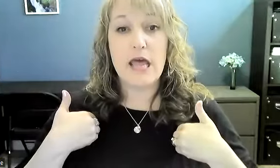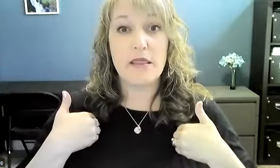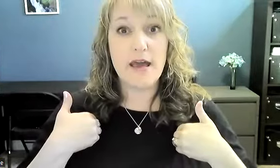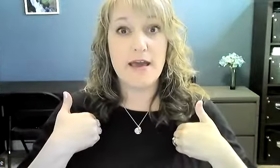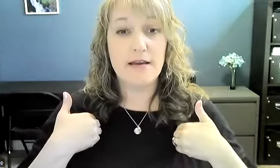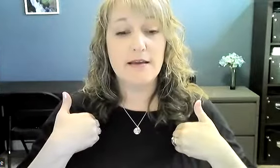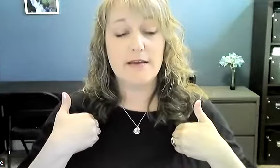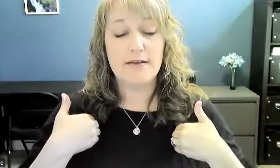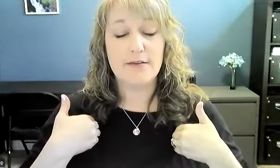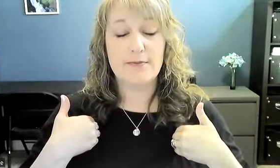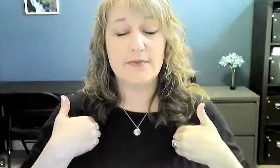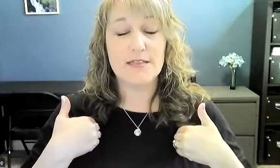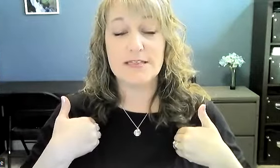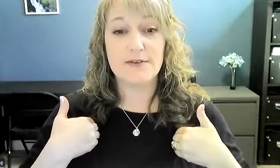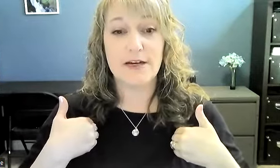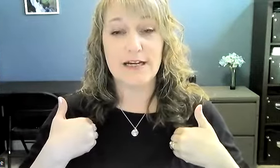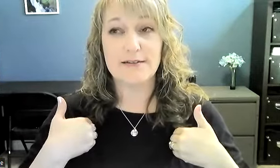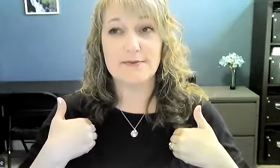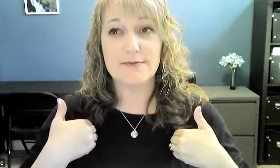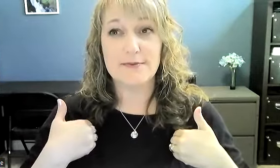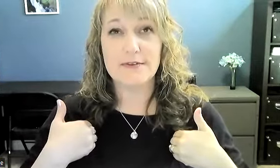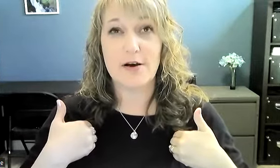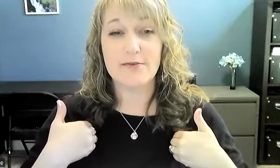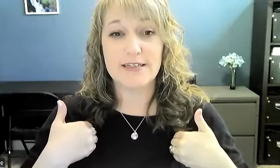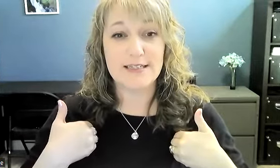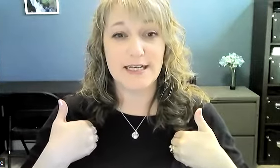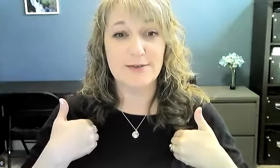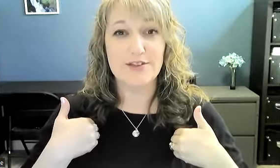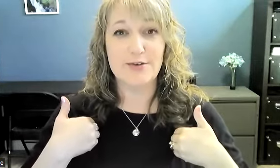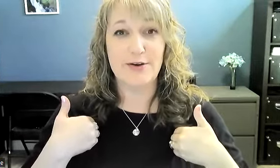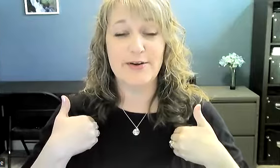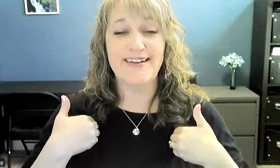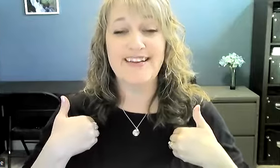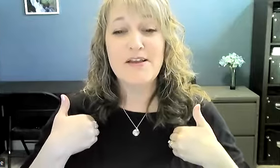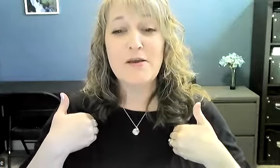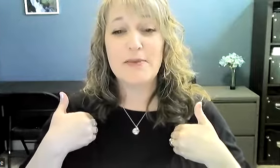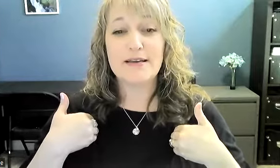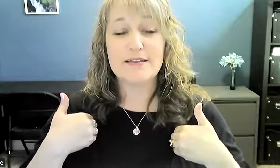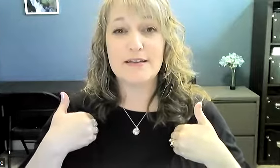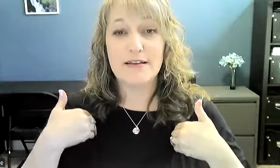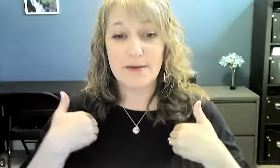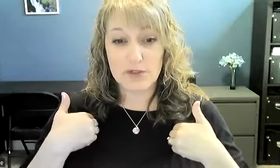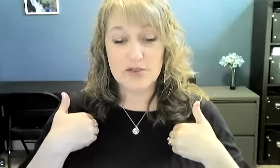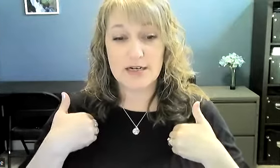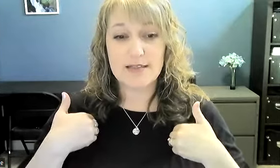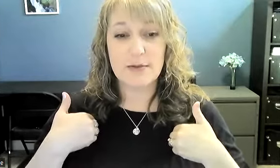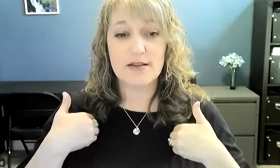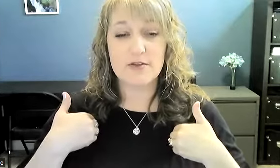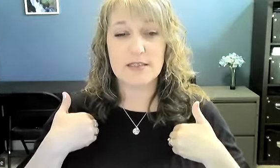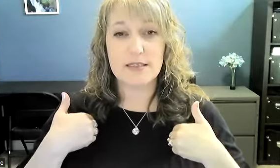And then this is a very obvious sign once you know it, because once you start this way, then you just get